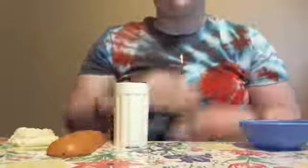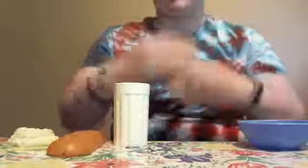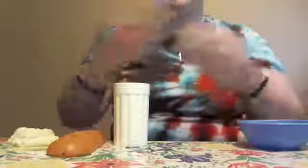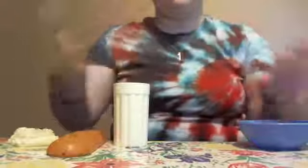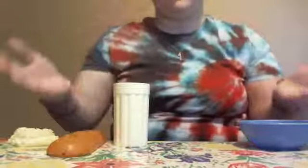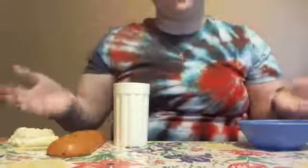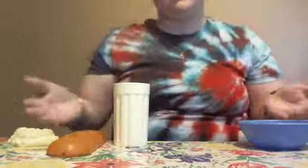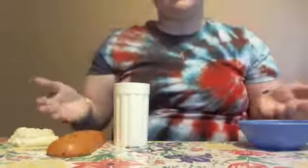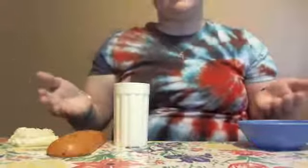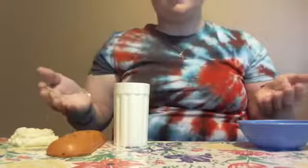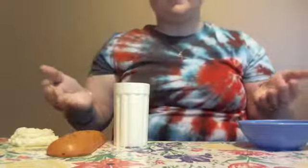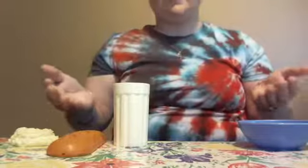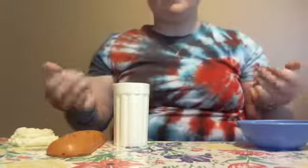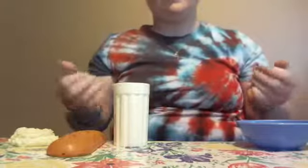Can you guess?